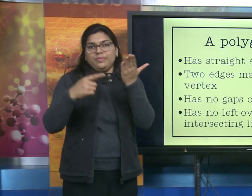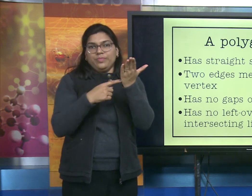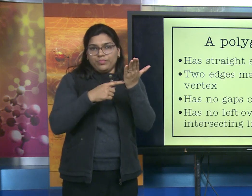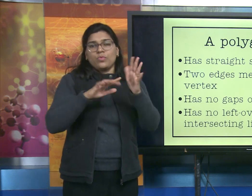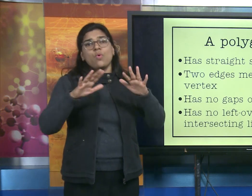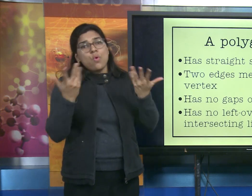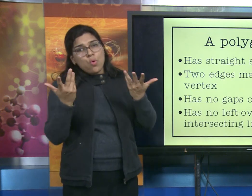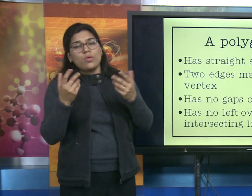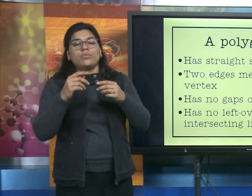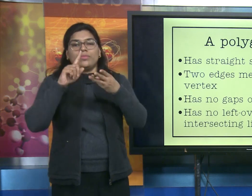Straight